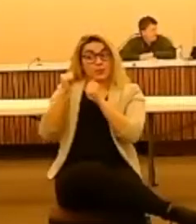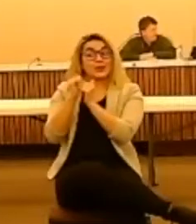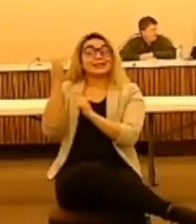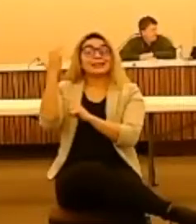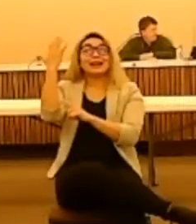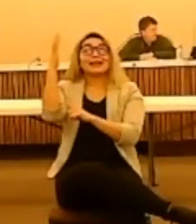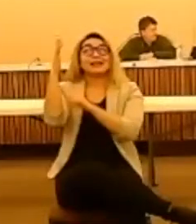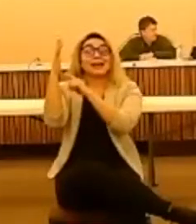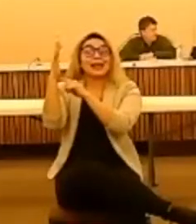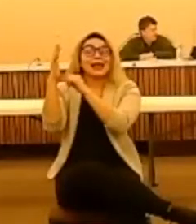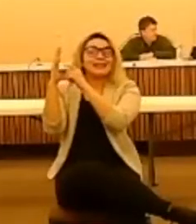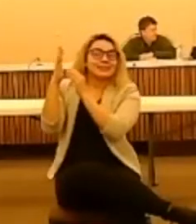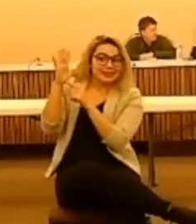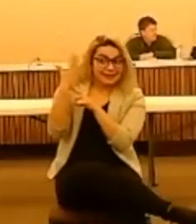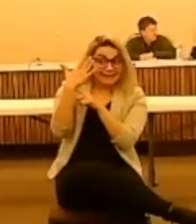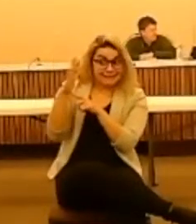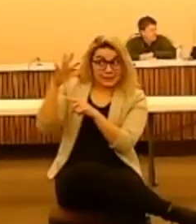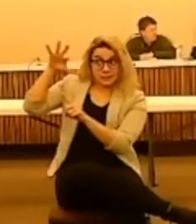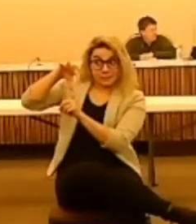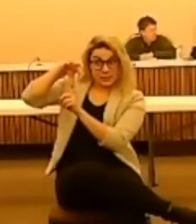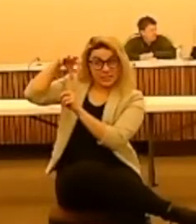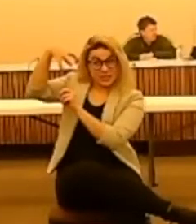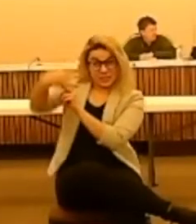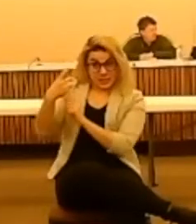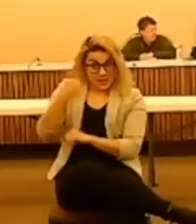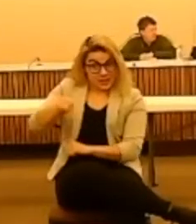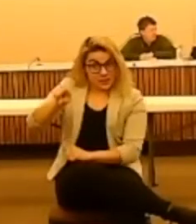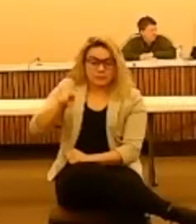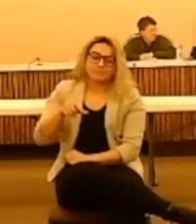I didn't know I needed to do that. I would have,